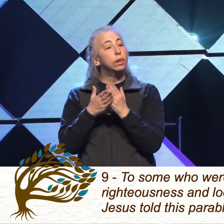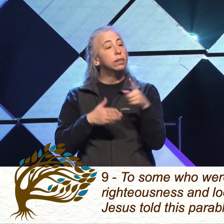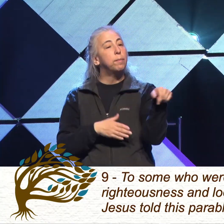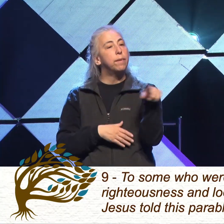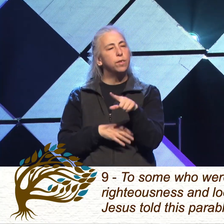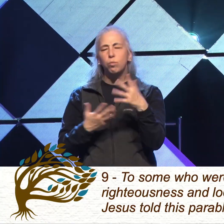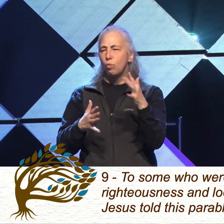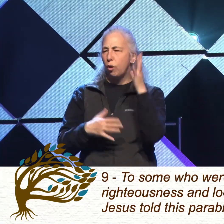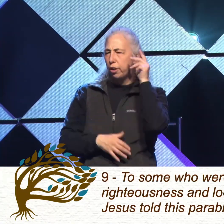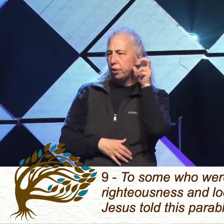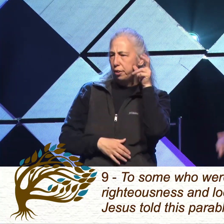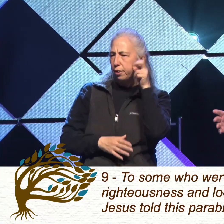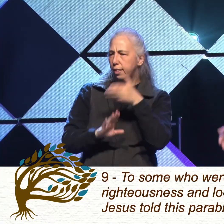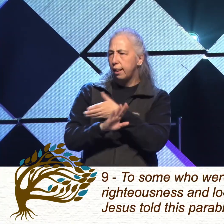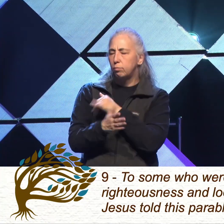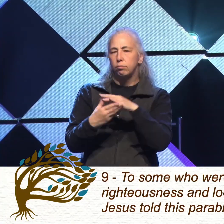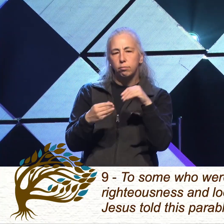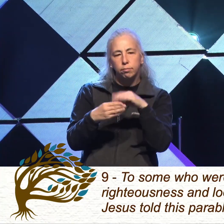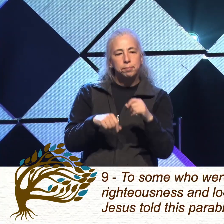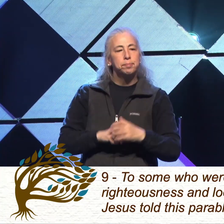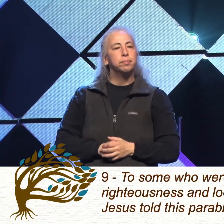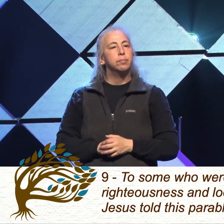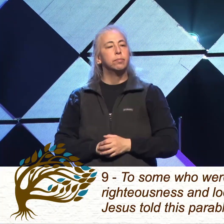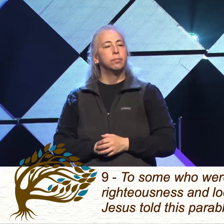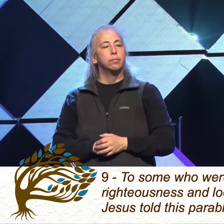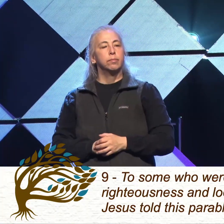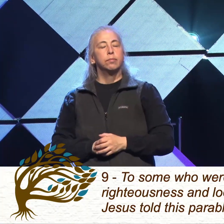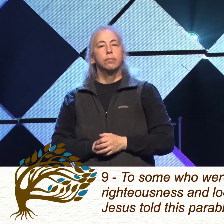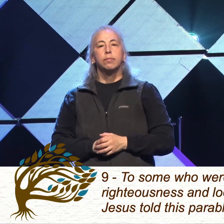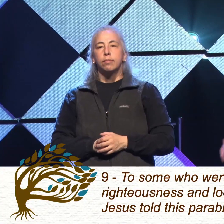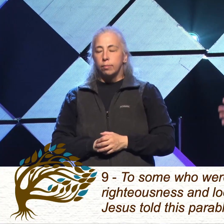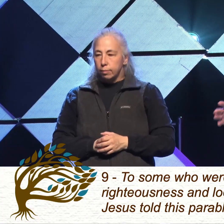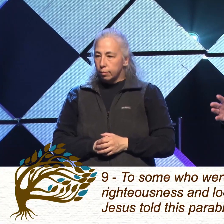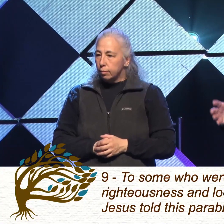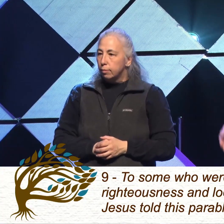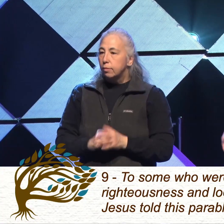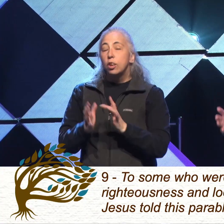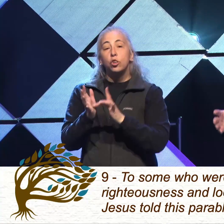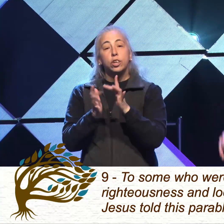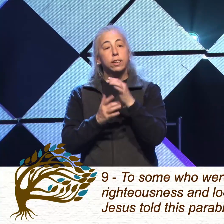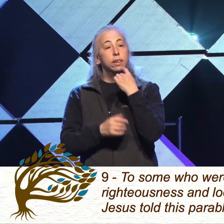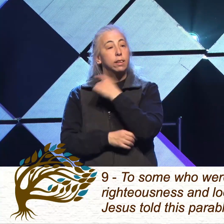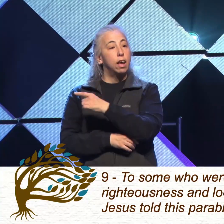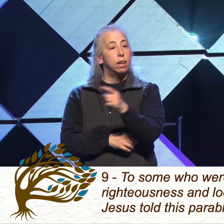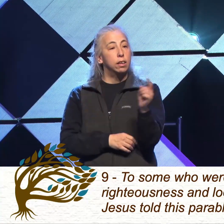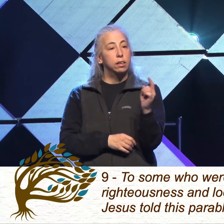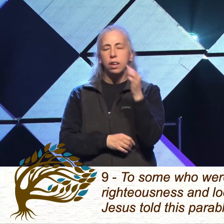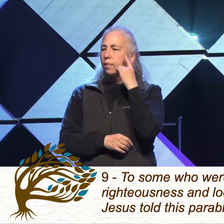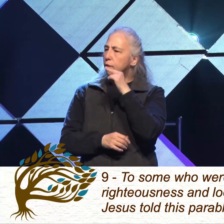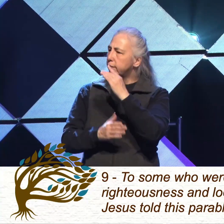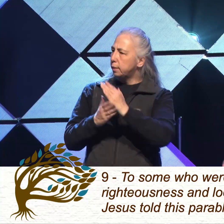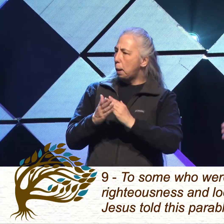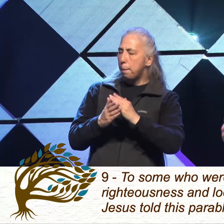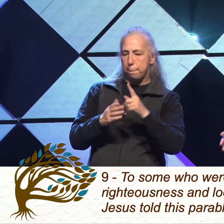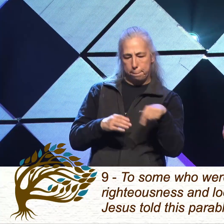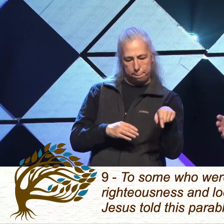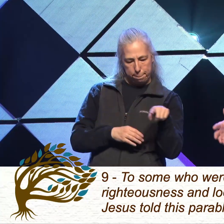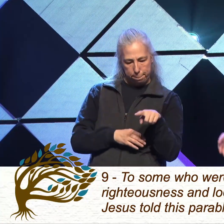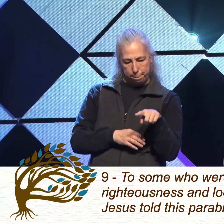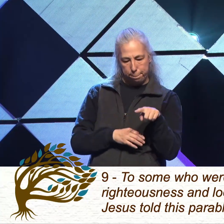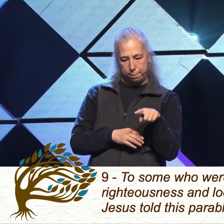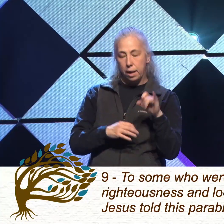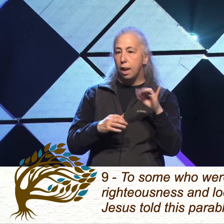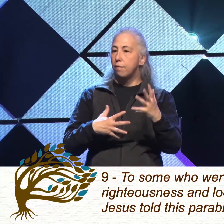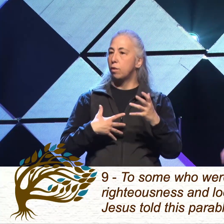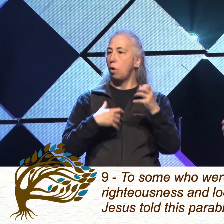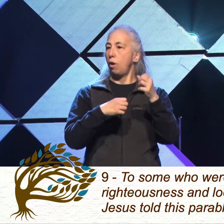this before, but I'm going to read it. Listen to this. Jesus says, to some who are confident of